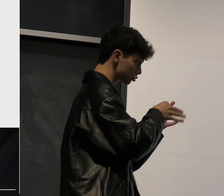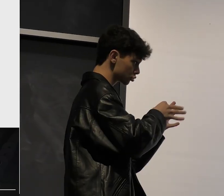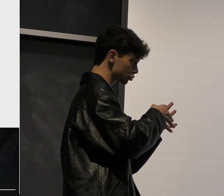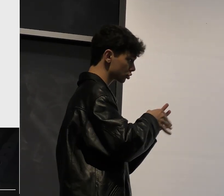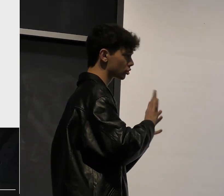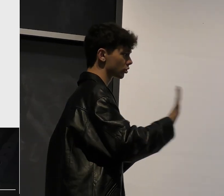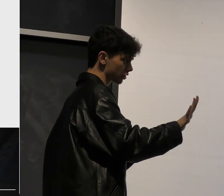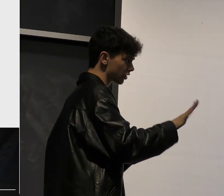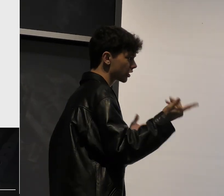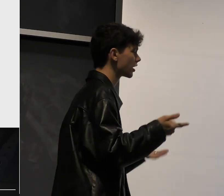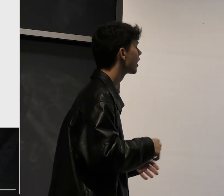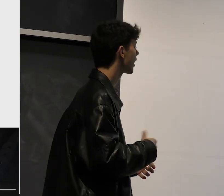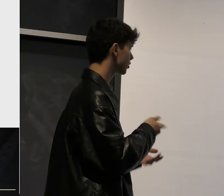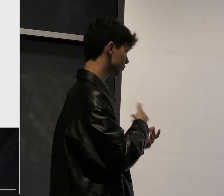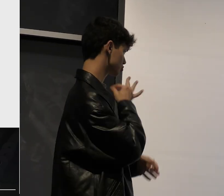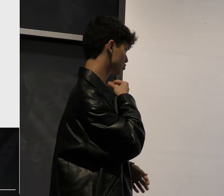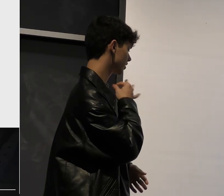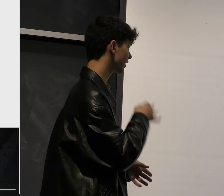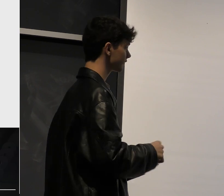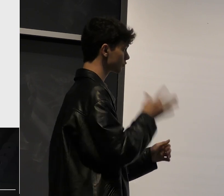You work with hearing interpreters.